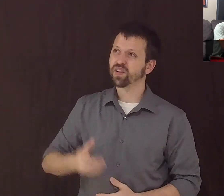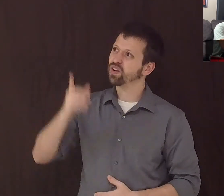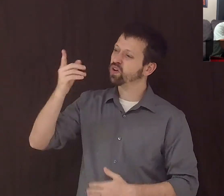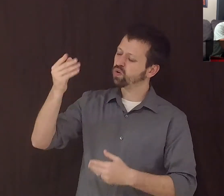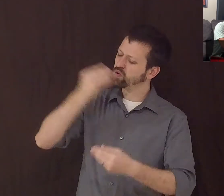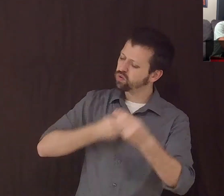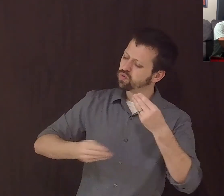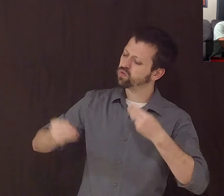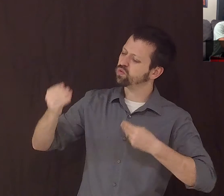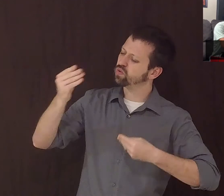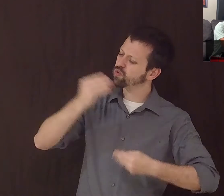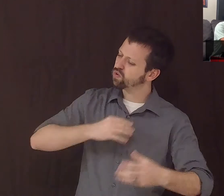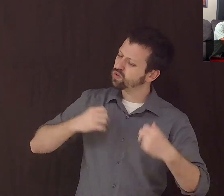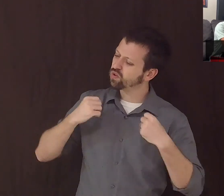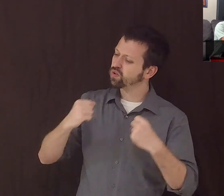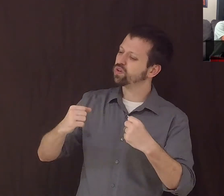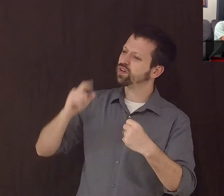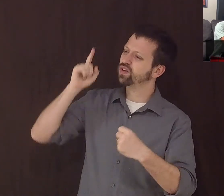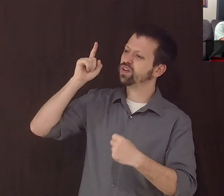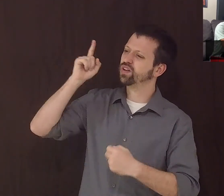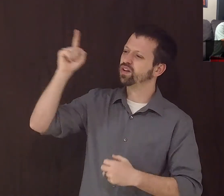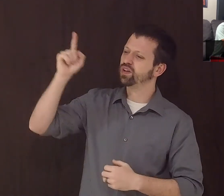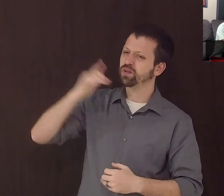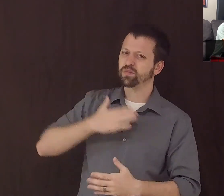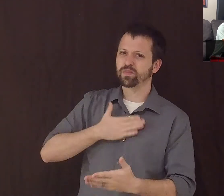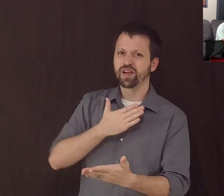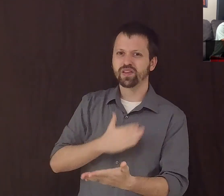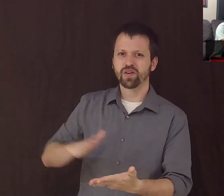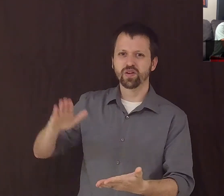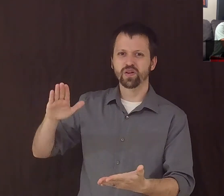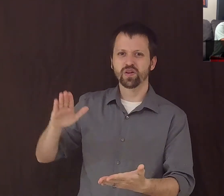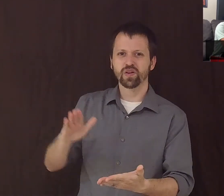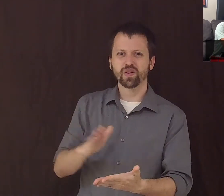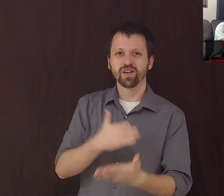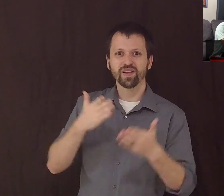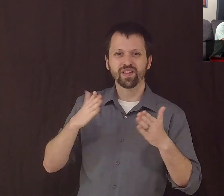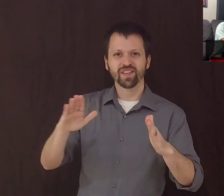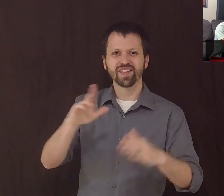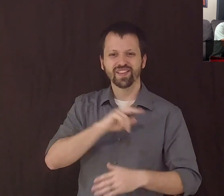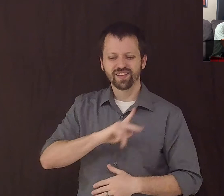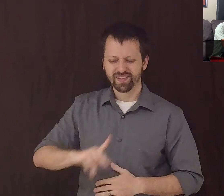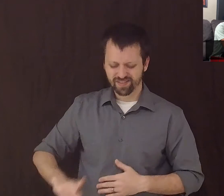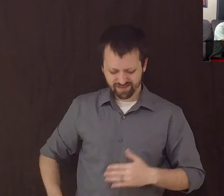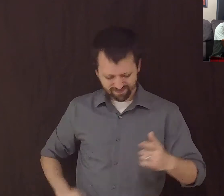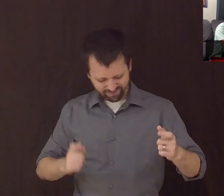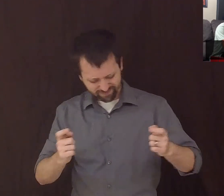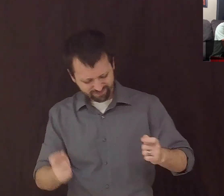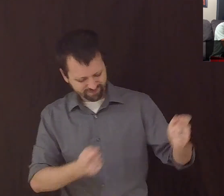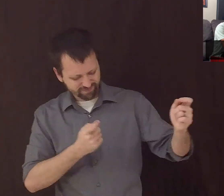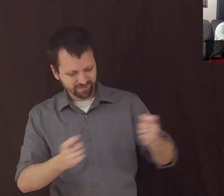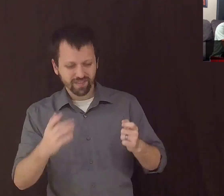Fountain I drink from, oh, he is my song. Let the king of